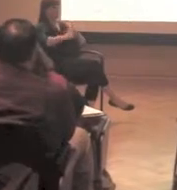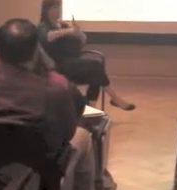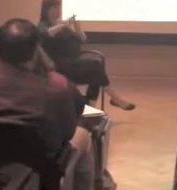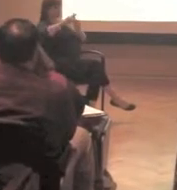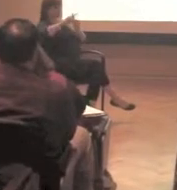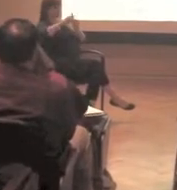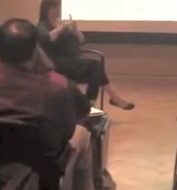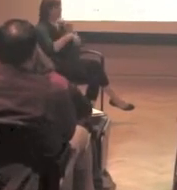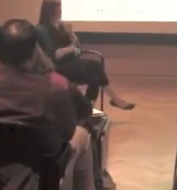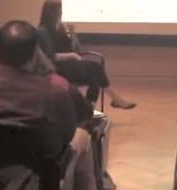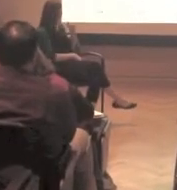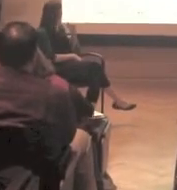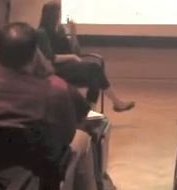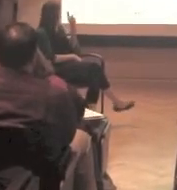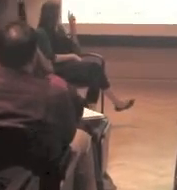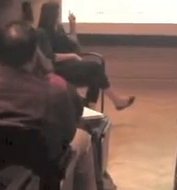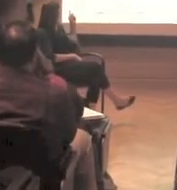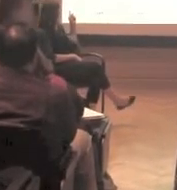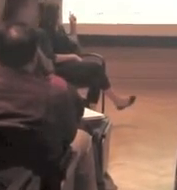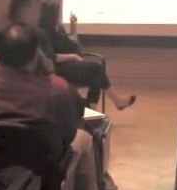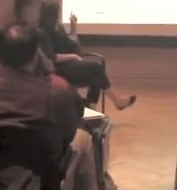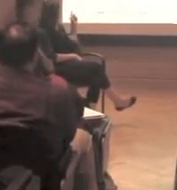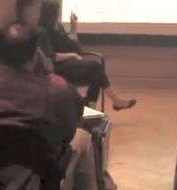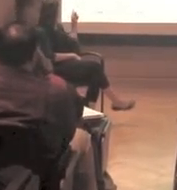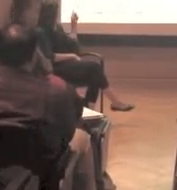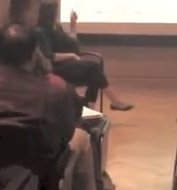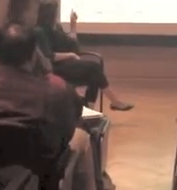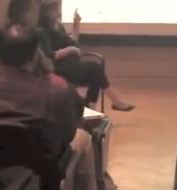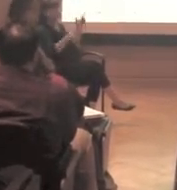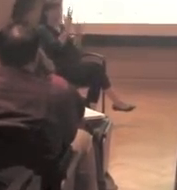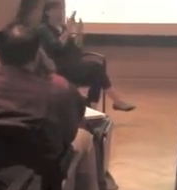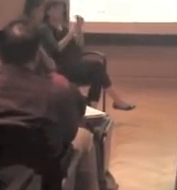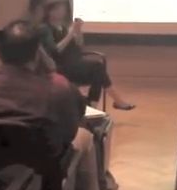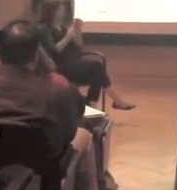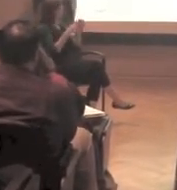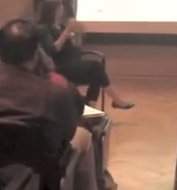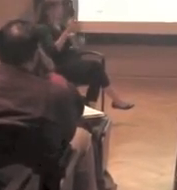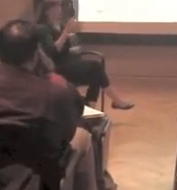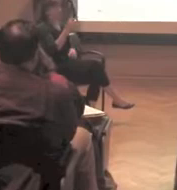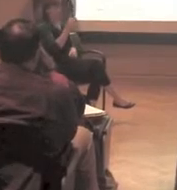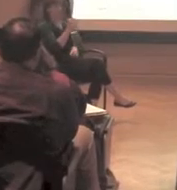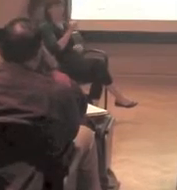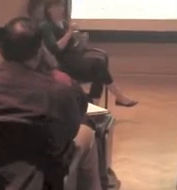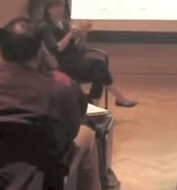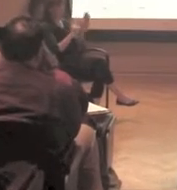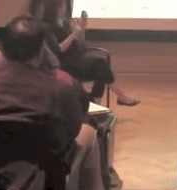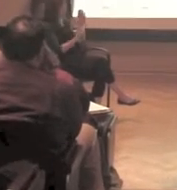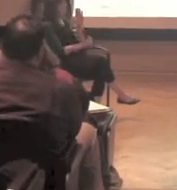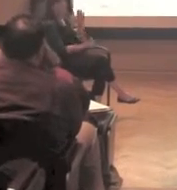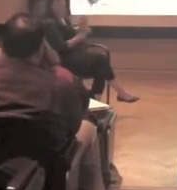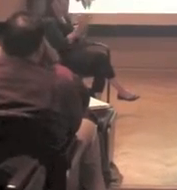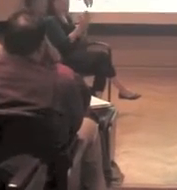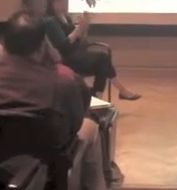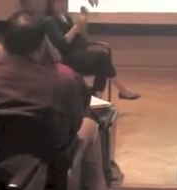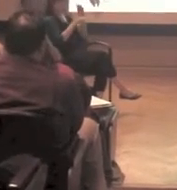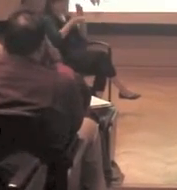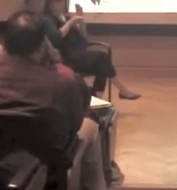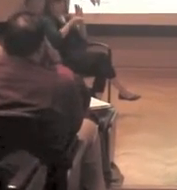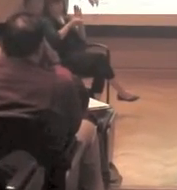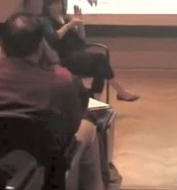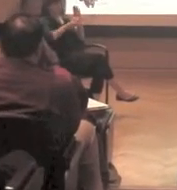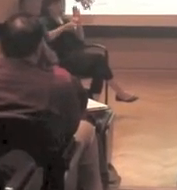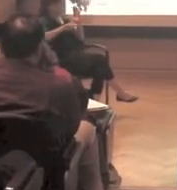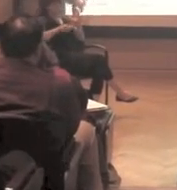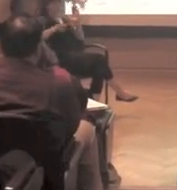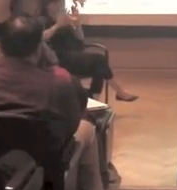So this is what we're seeing, is that these are shunts. So shunts are staying, new shunts are staying about the same since